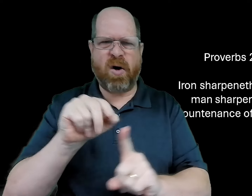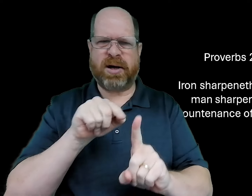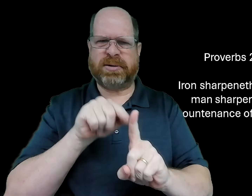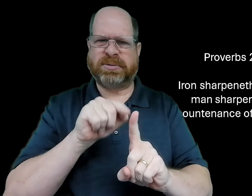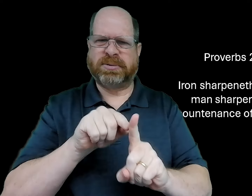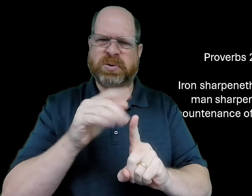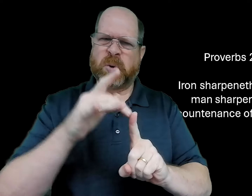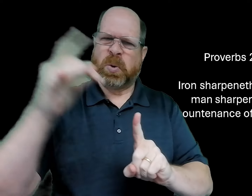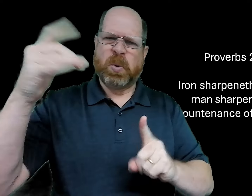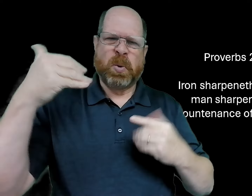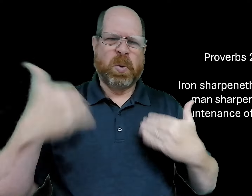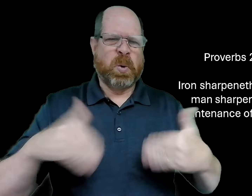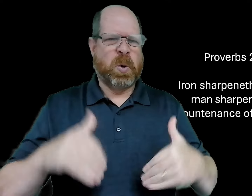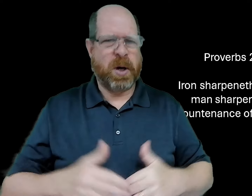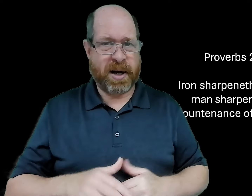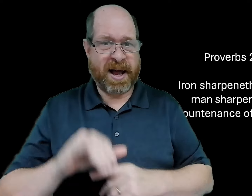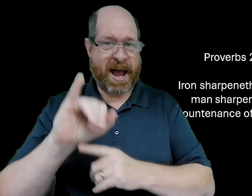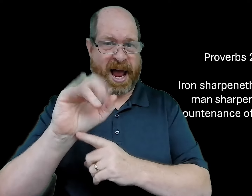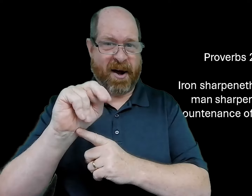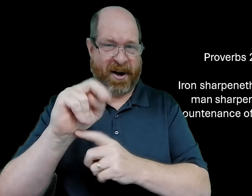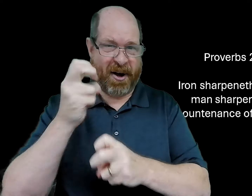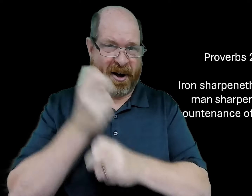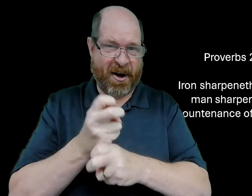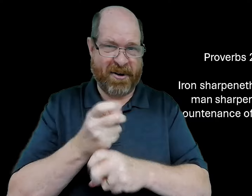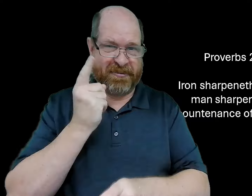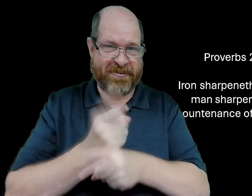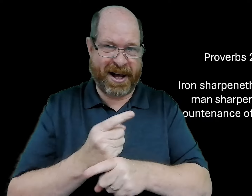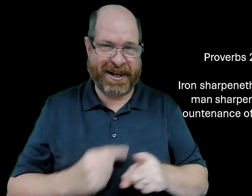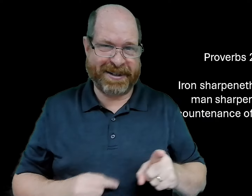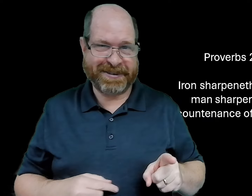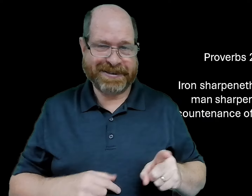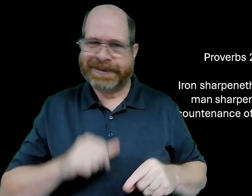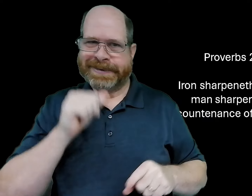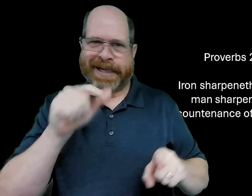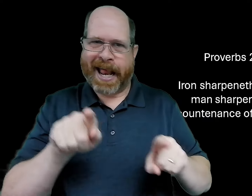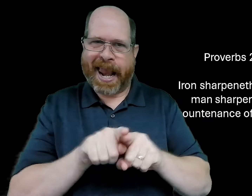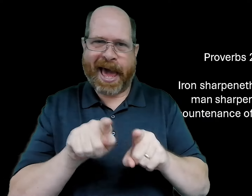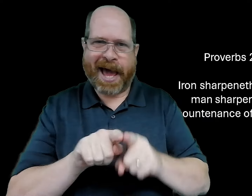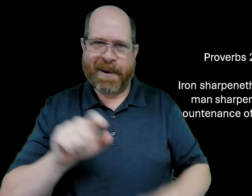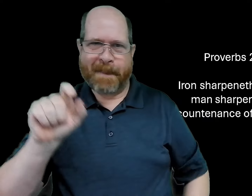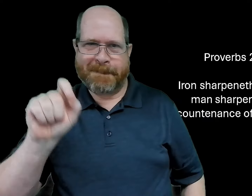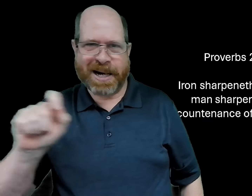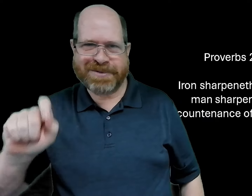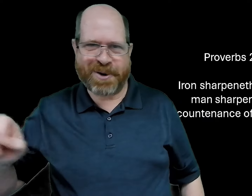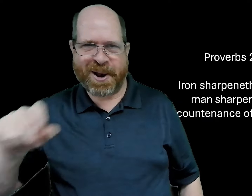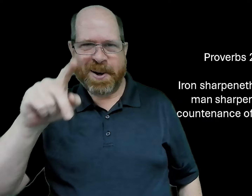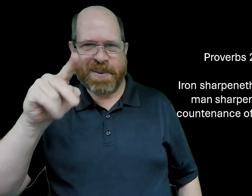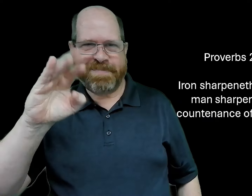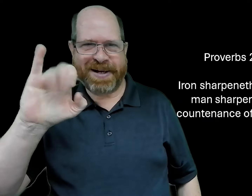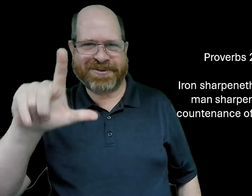you become strong like iron. Iron's really hard. Not the same as a